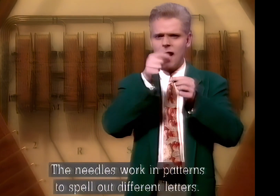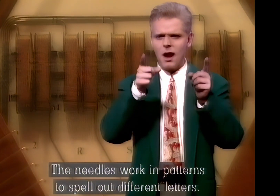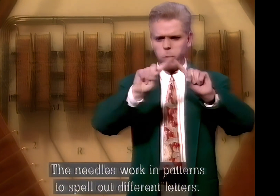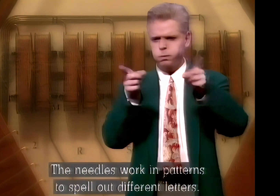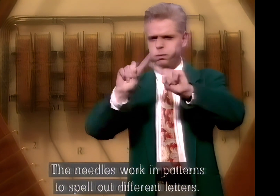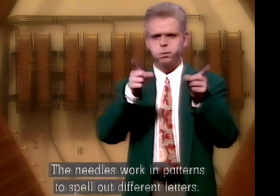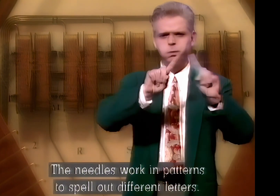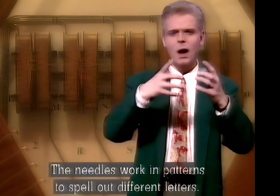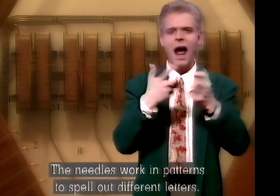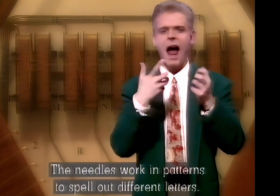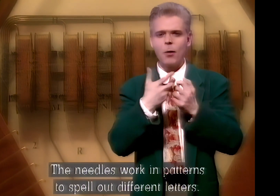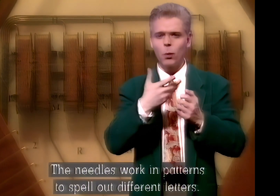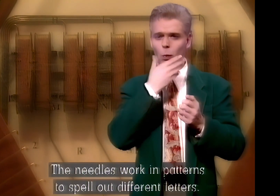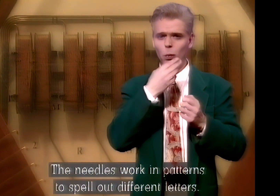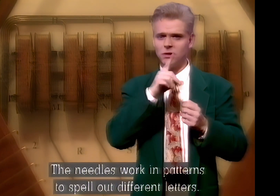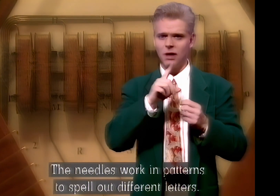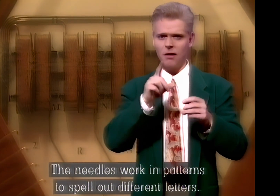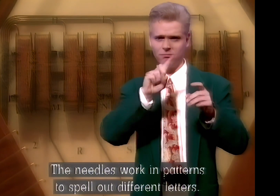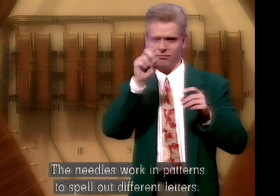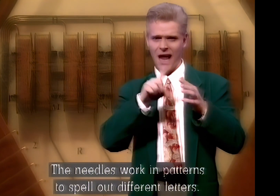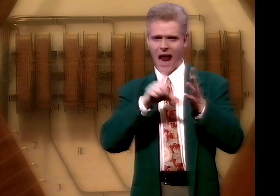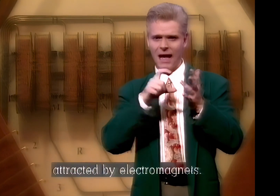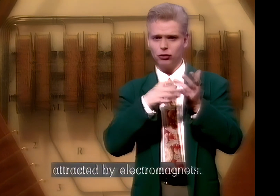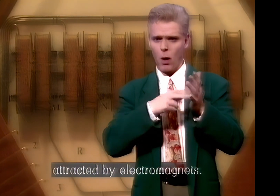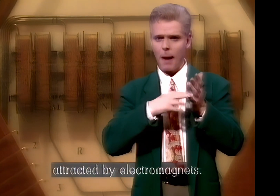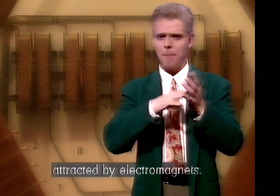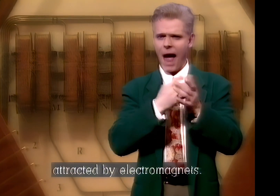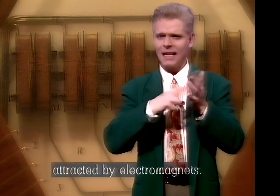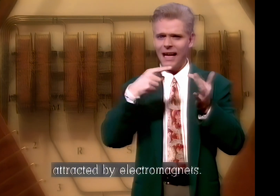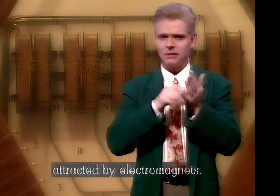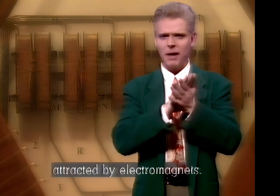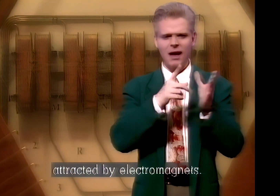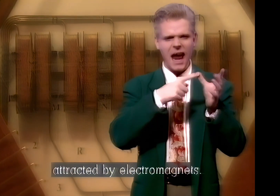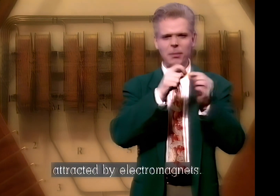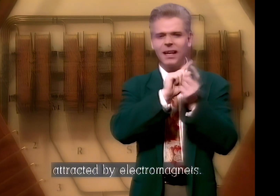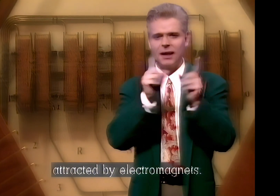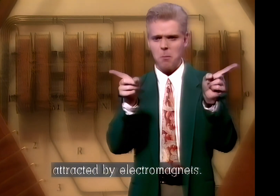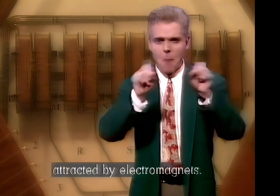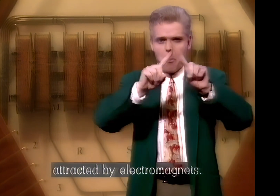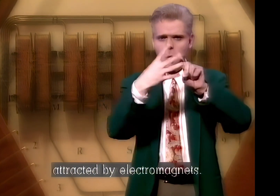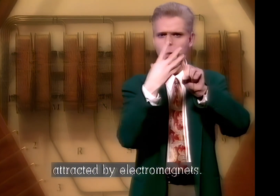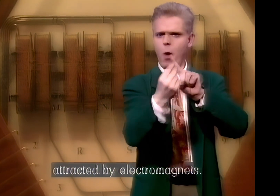The needles work in patterns to spell out different letters, attracted by electromagnets.